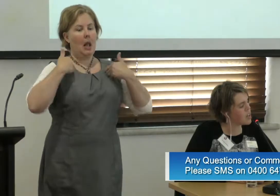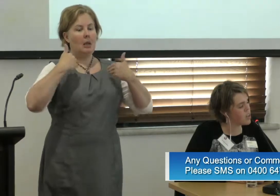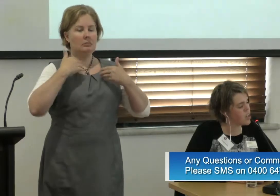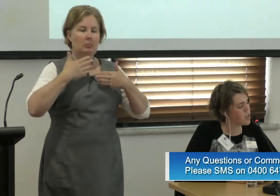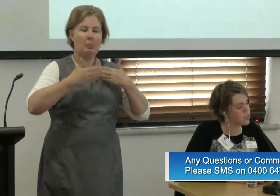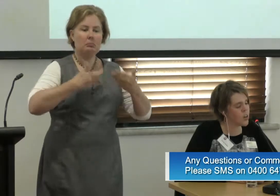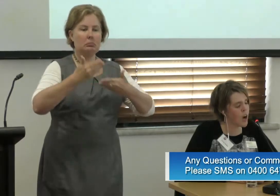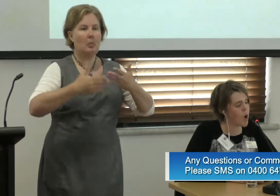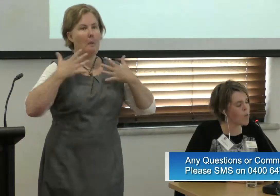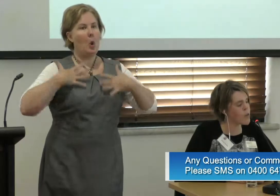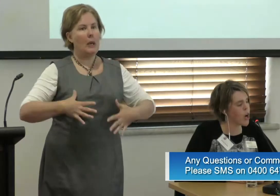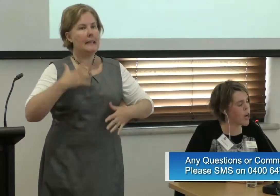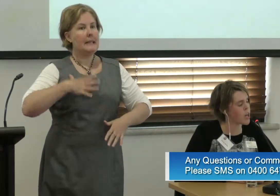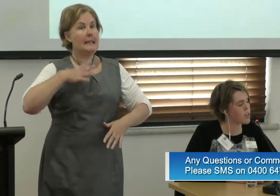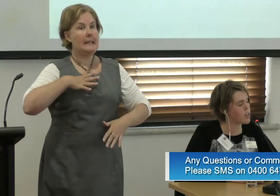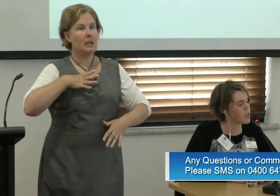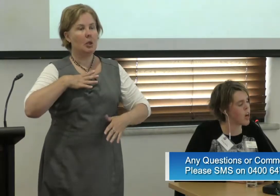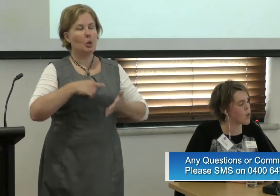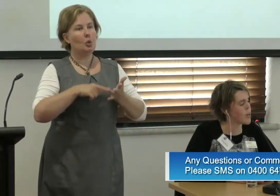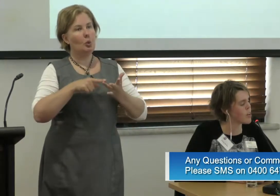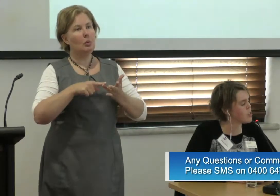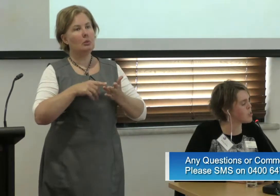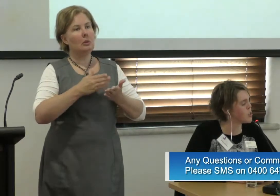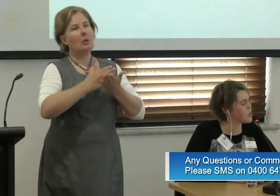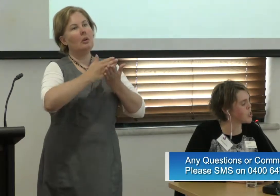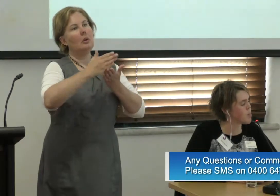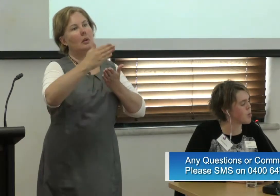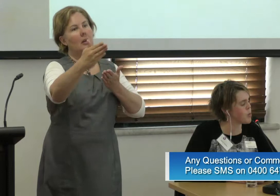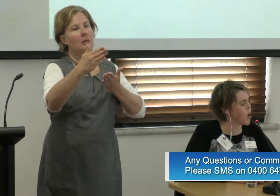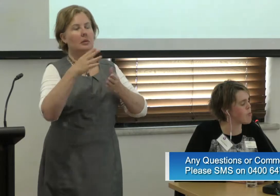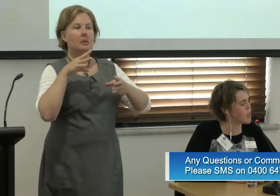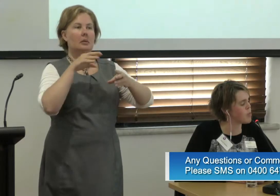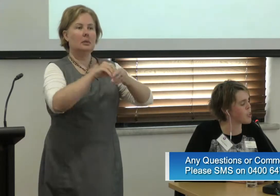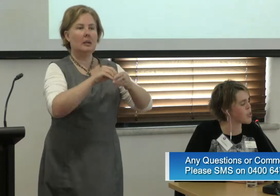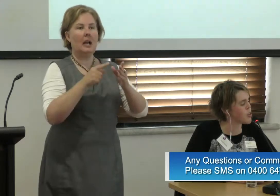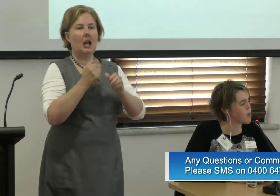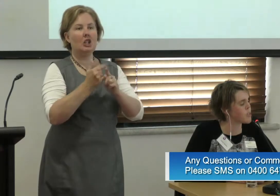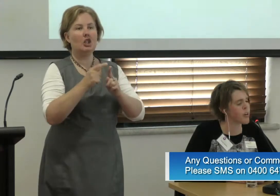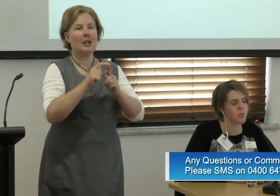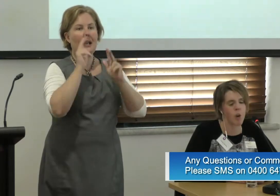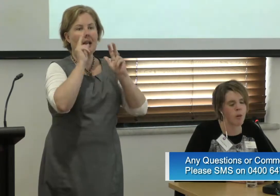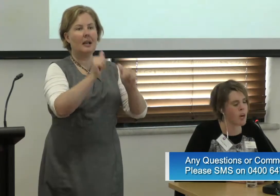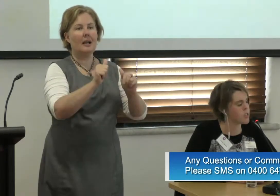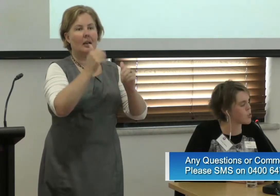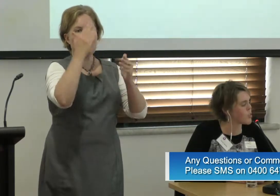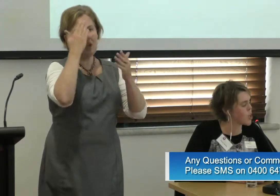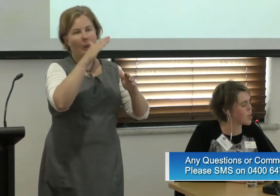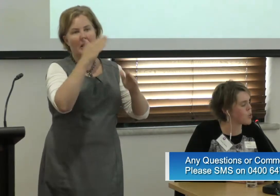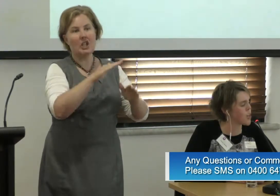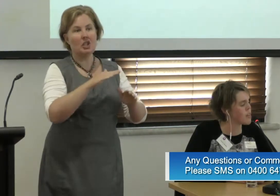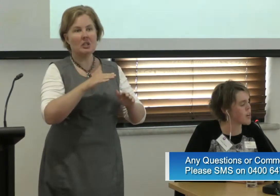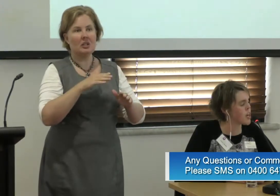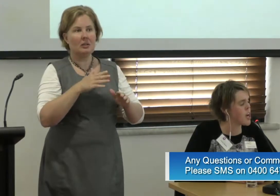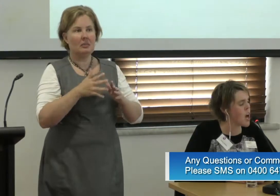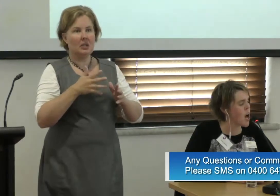And I wish I had a quick solution to that problem. I really, really do, because there are so many other stories like yours